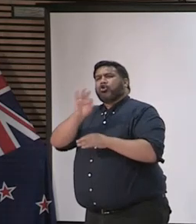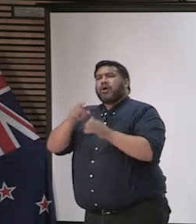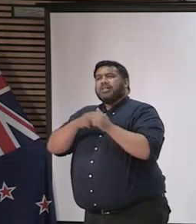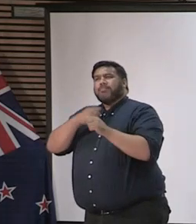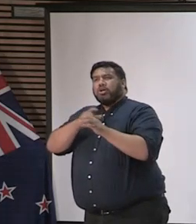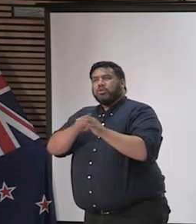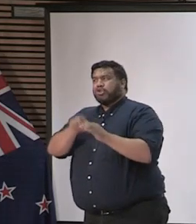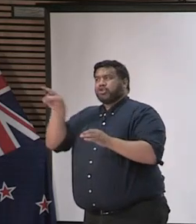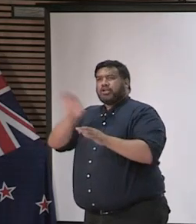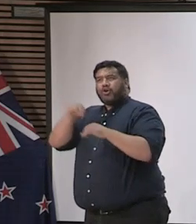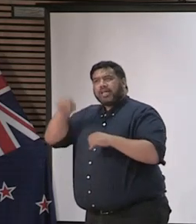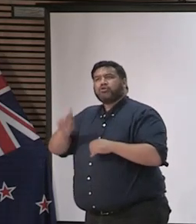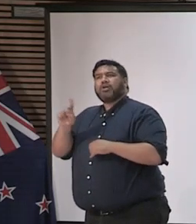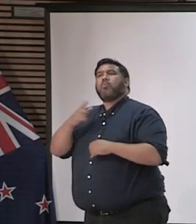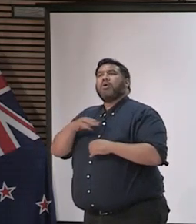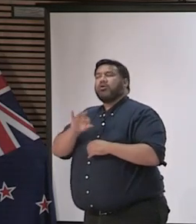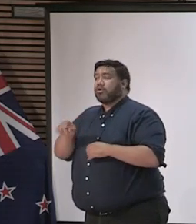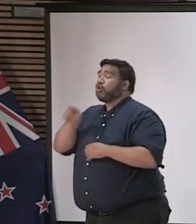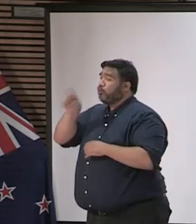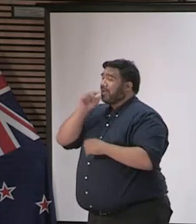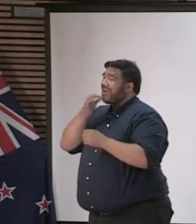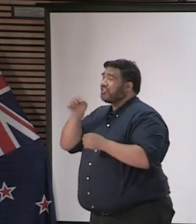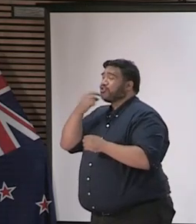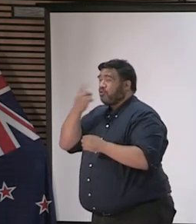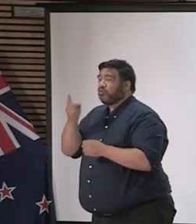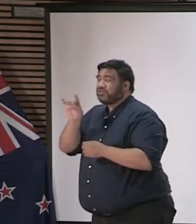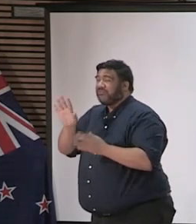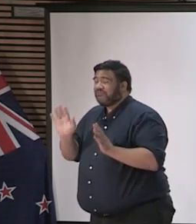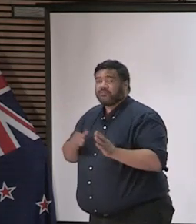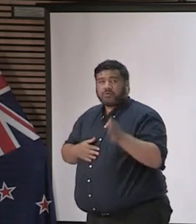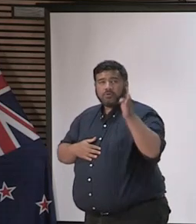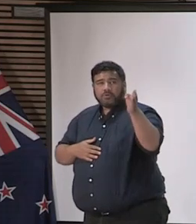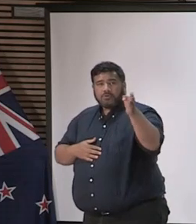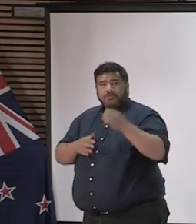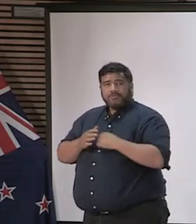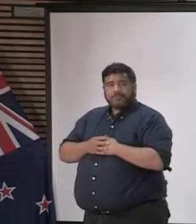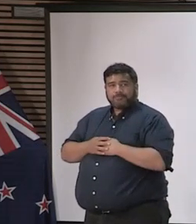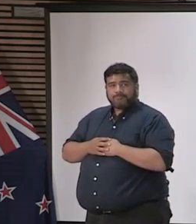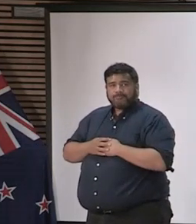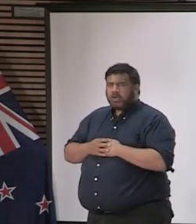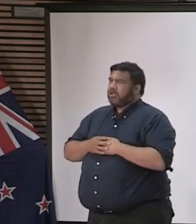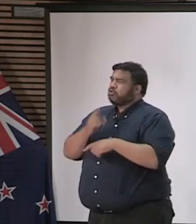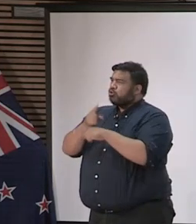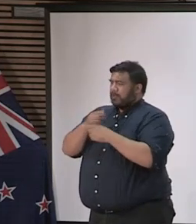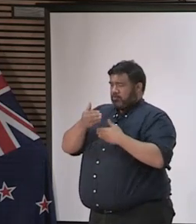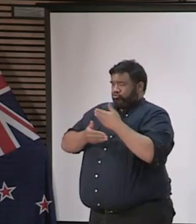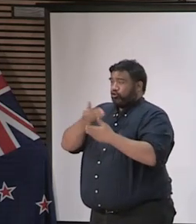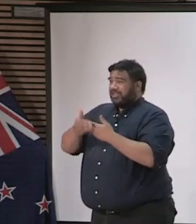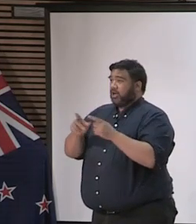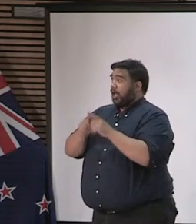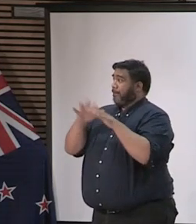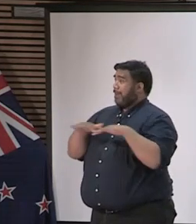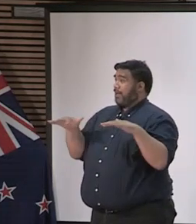that tomorrow if you like. Up the back. Just to sup on the parliamentary process, you talked about Parliament only considering